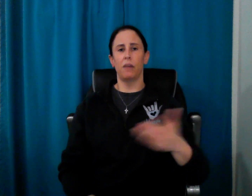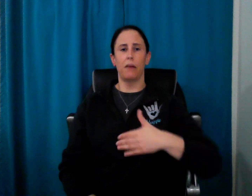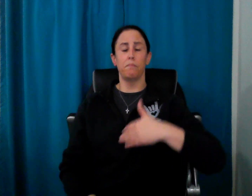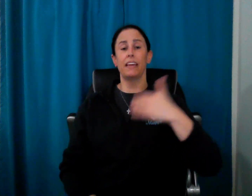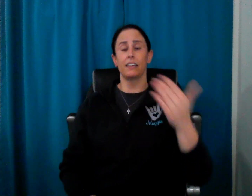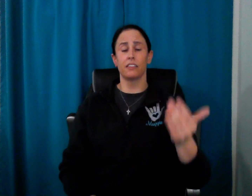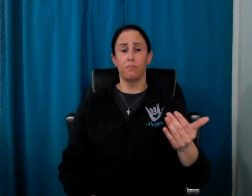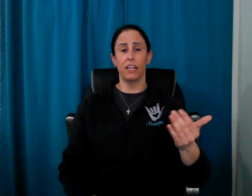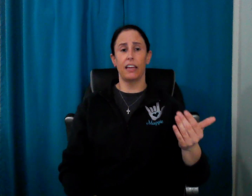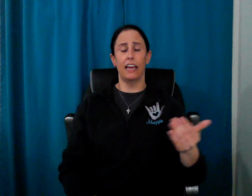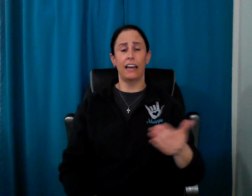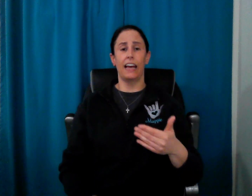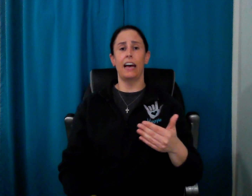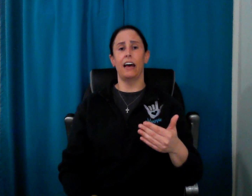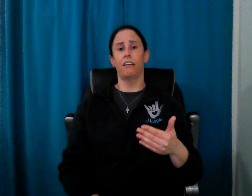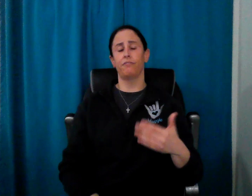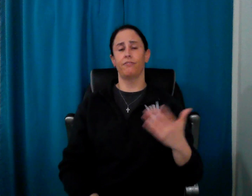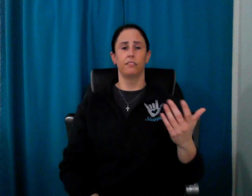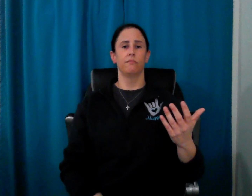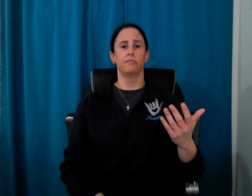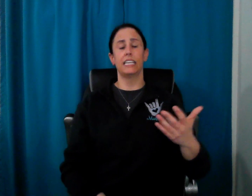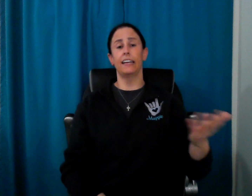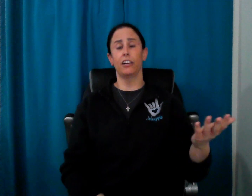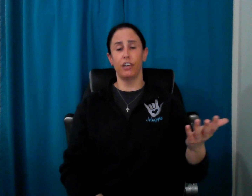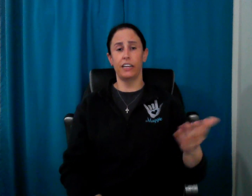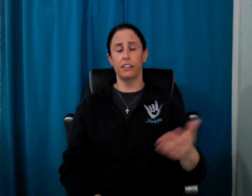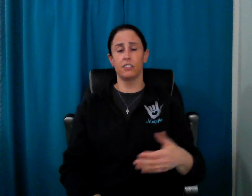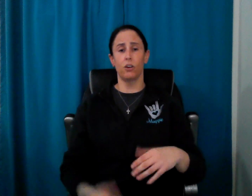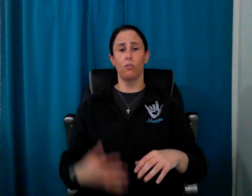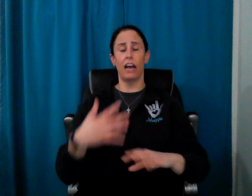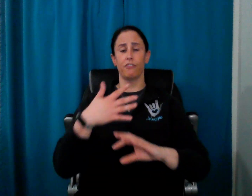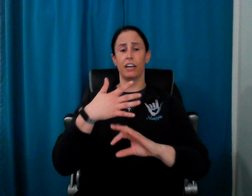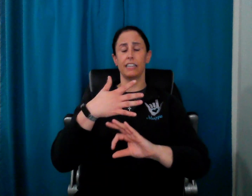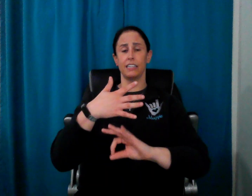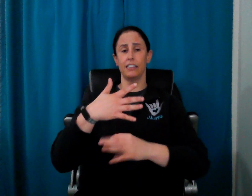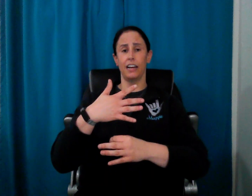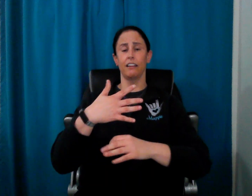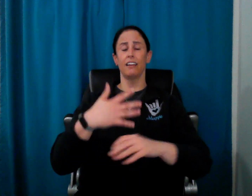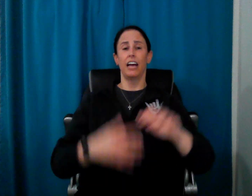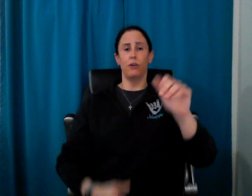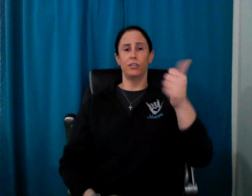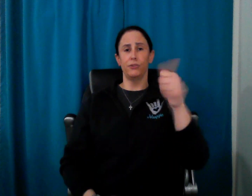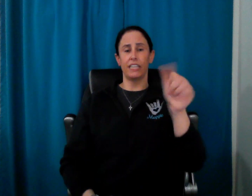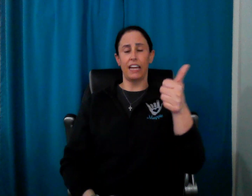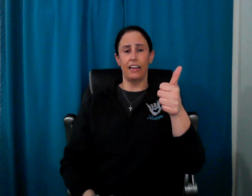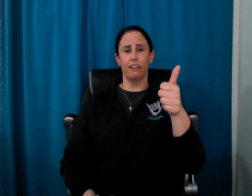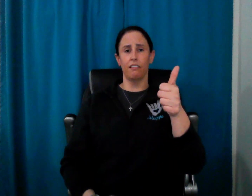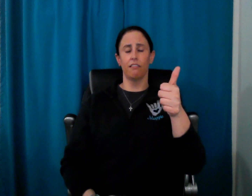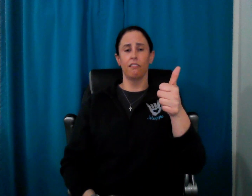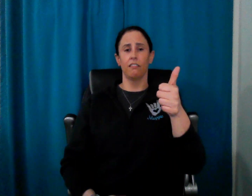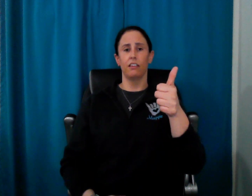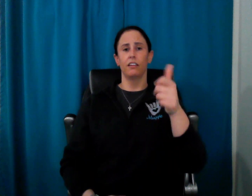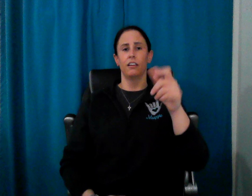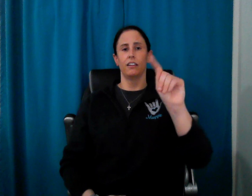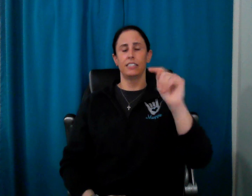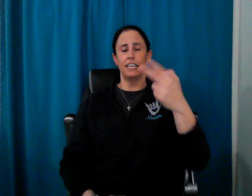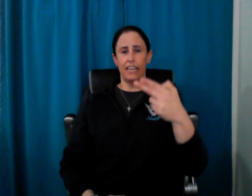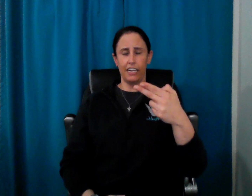I'm making something and I have 10 ingredients. So after I get to 9, I would do 10